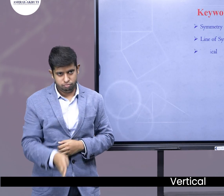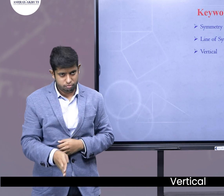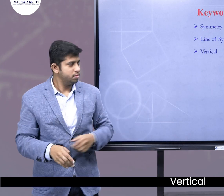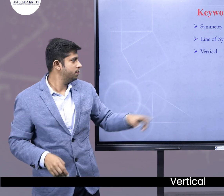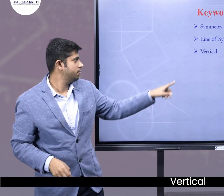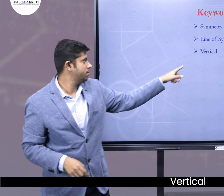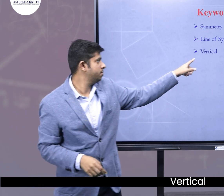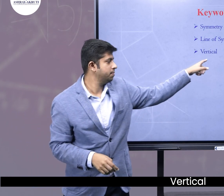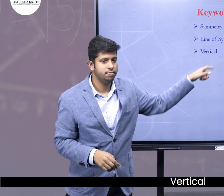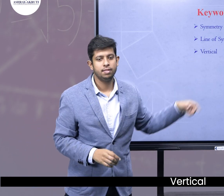vertical,